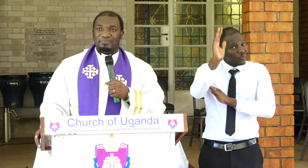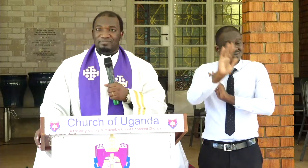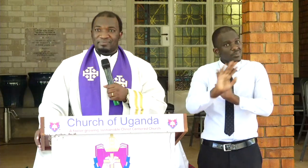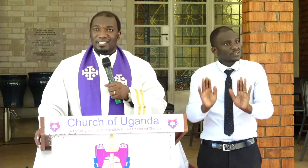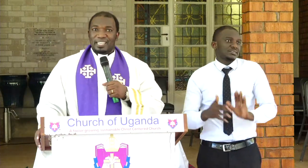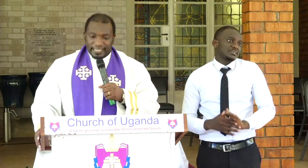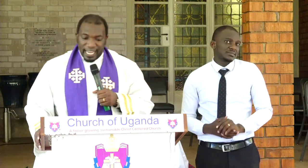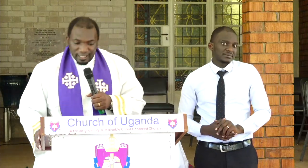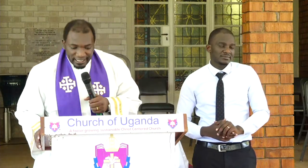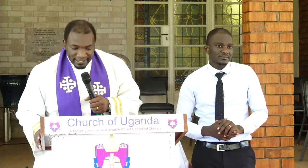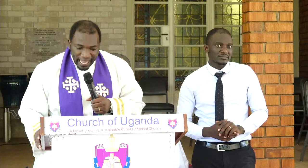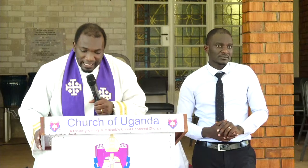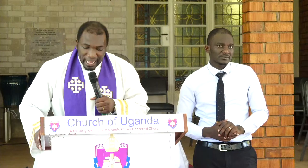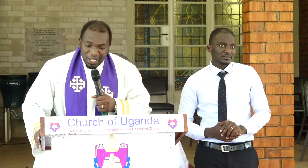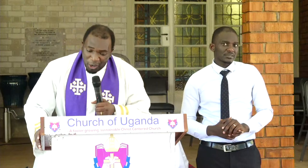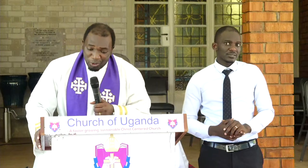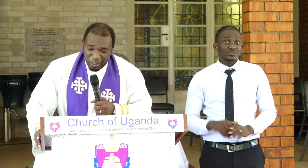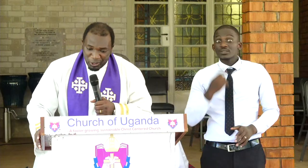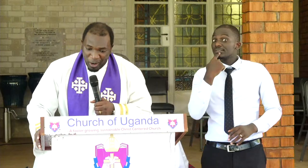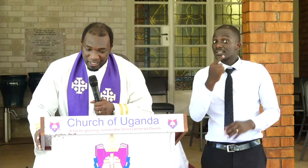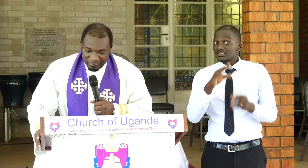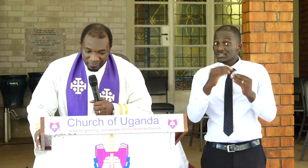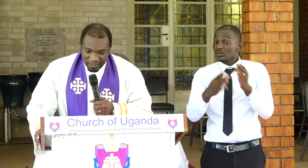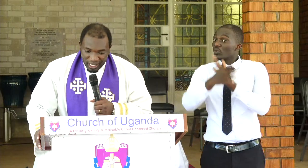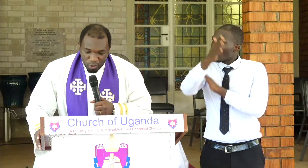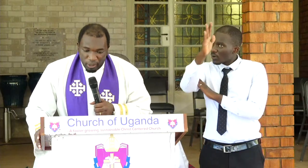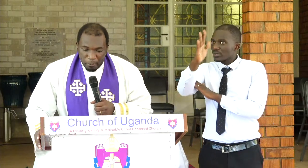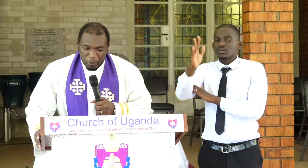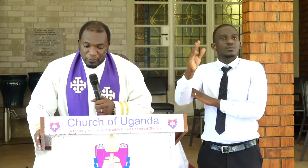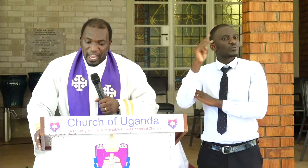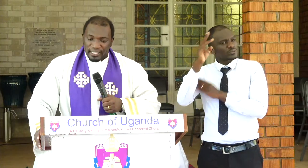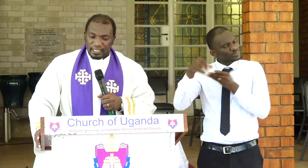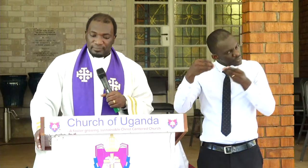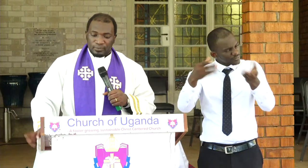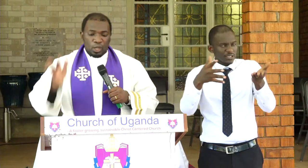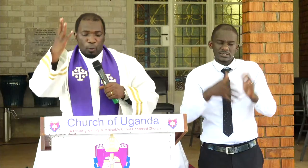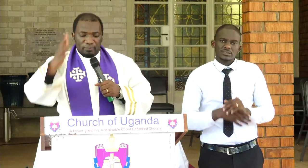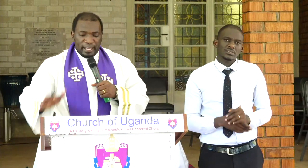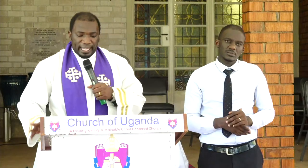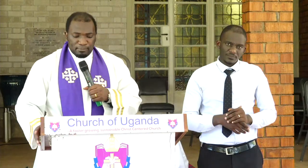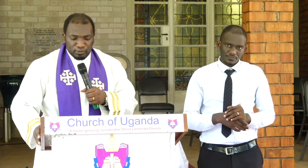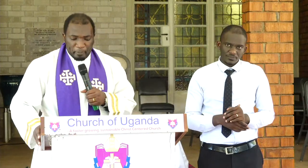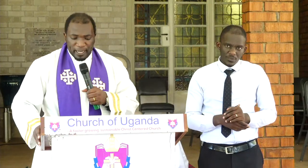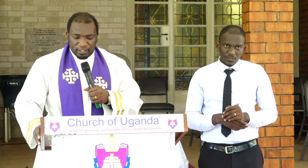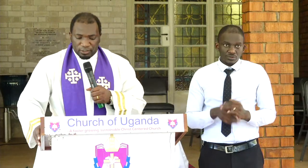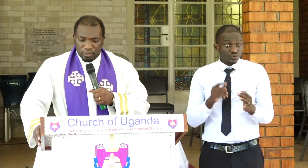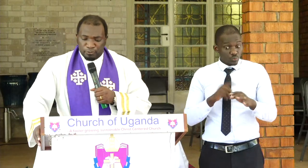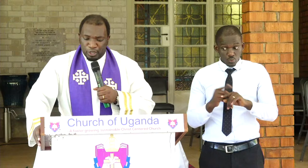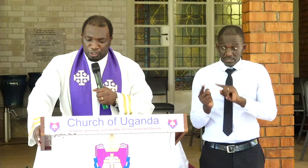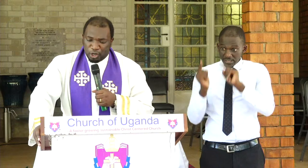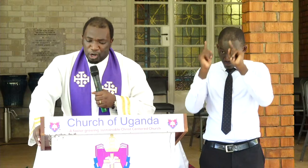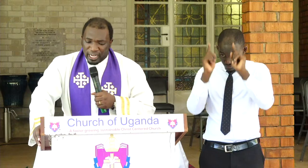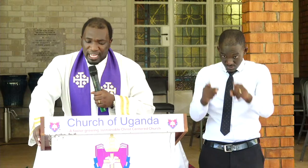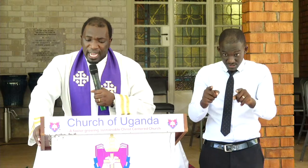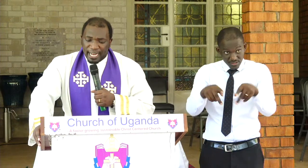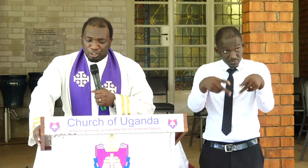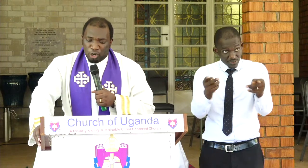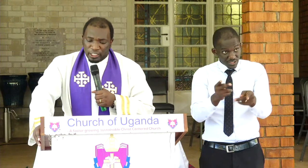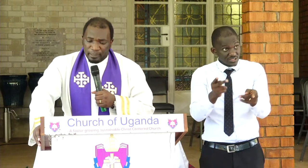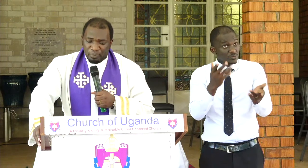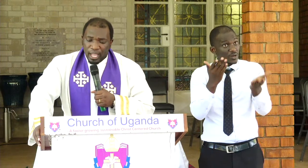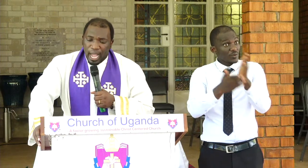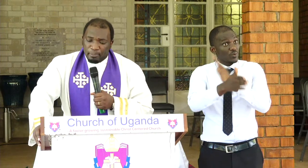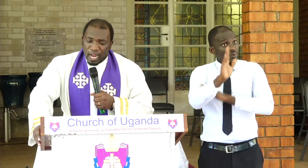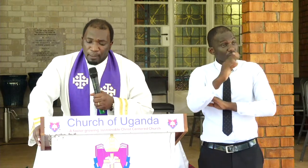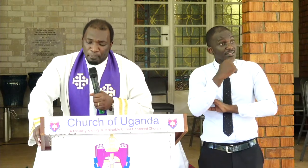God. He tells his son, God will do what? Will provide. When they came to the place of which God had